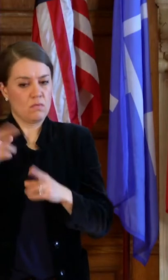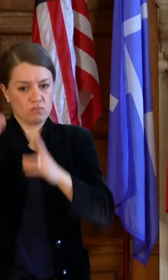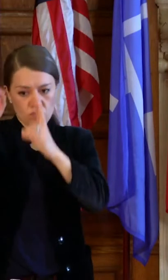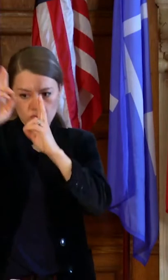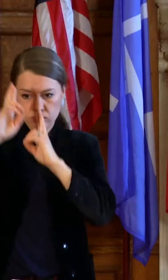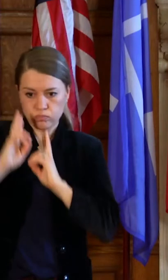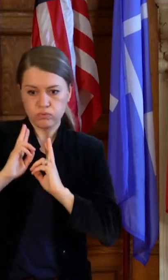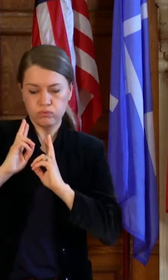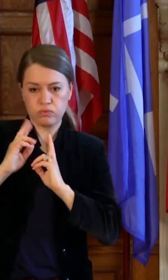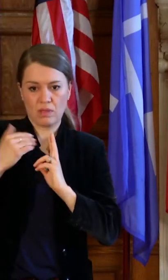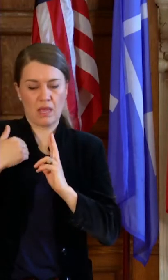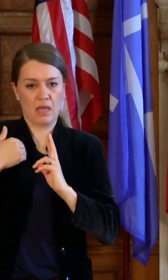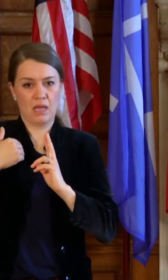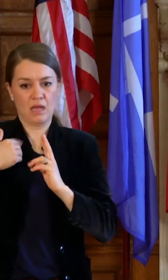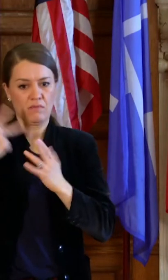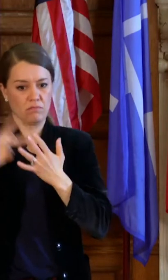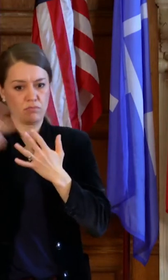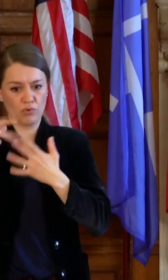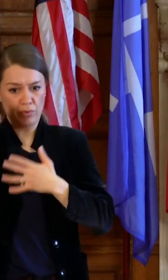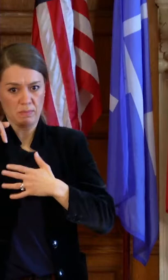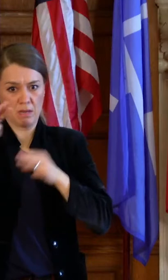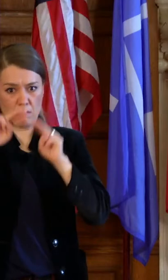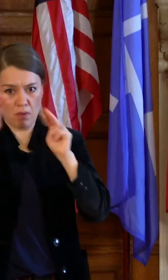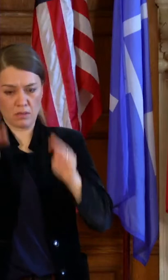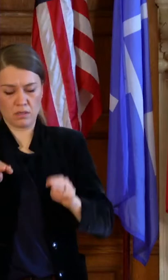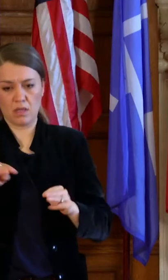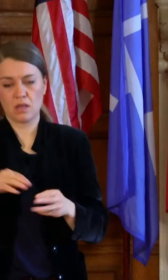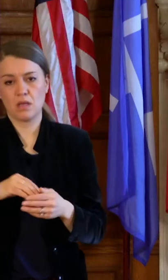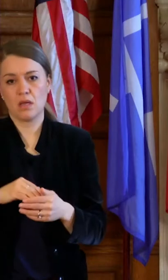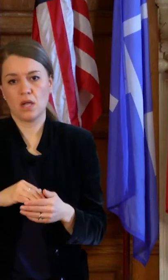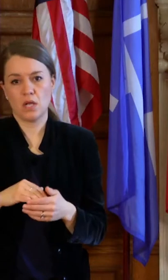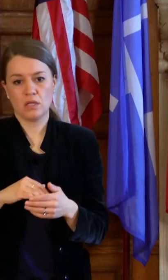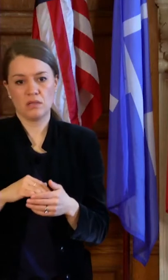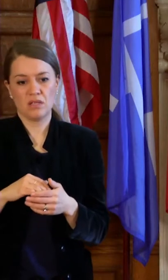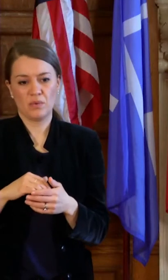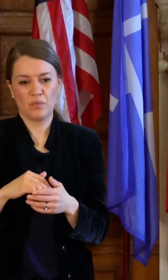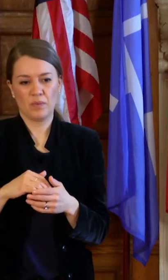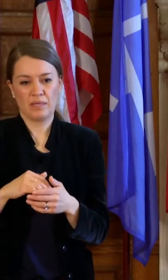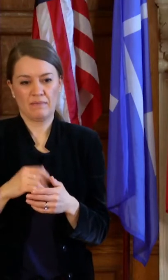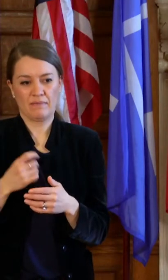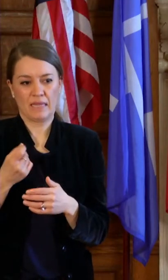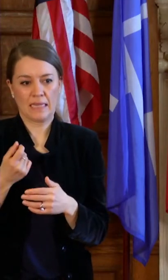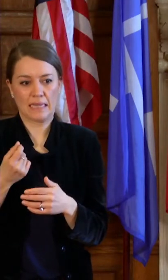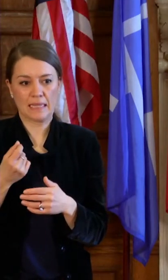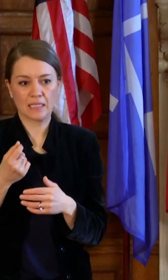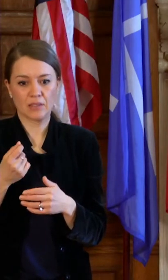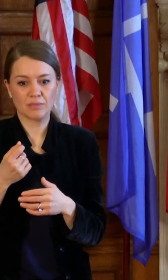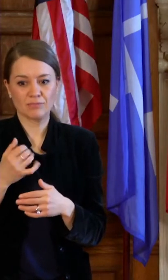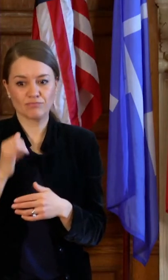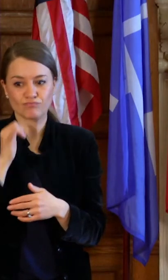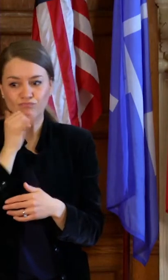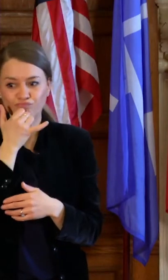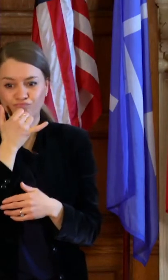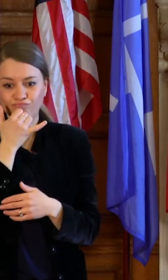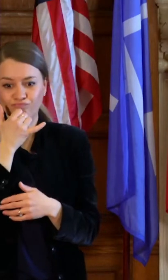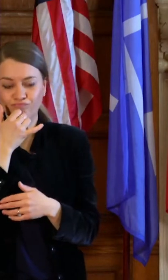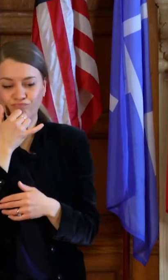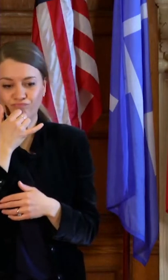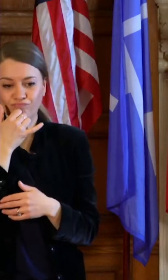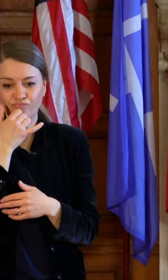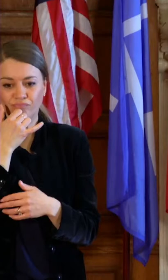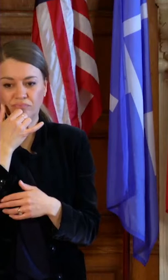and we followed with the slight misstep I had in not having